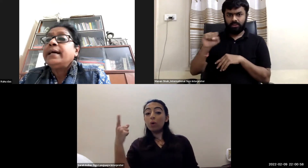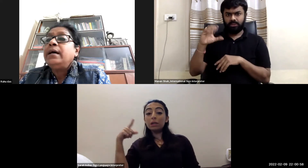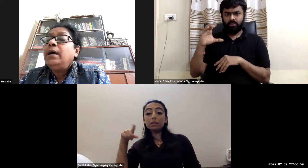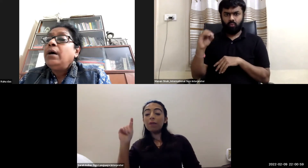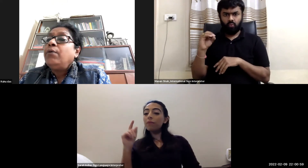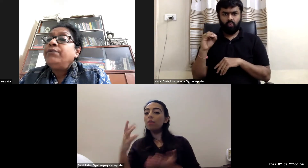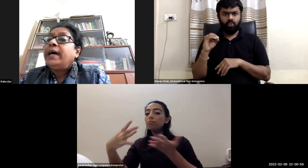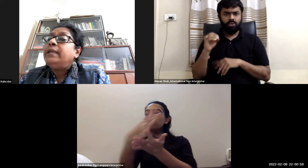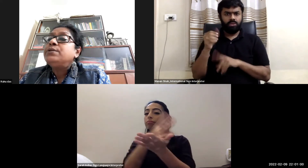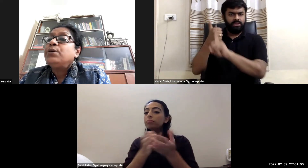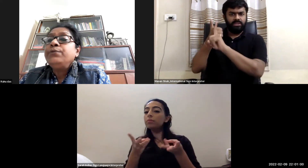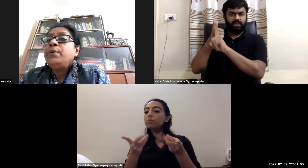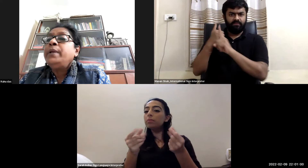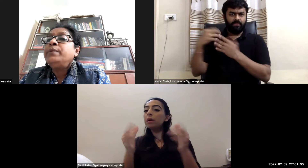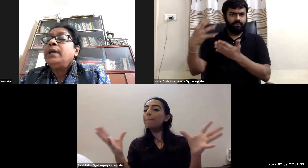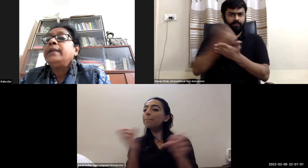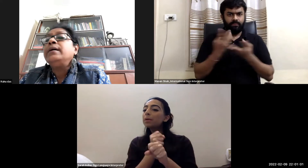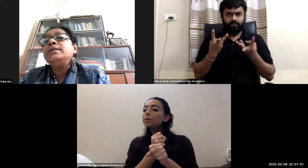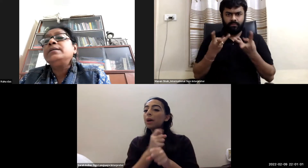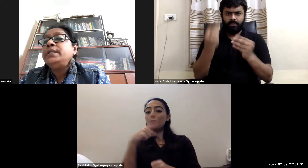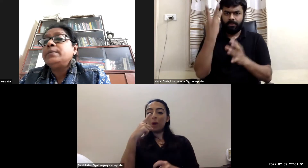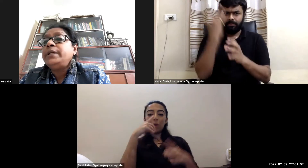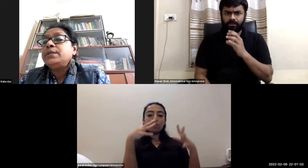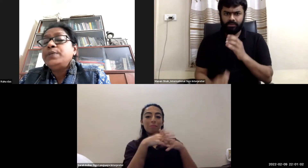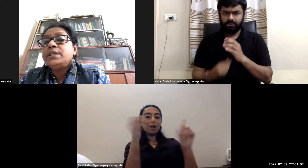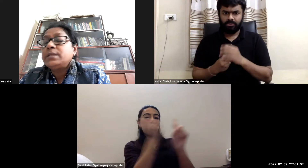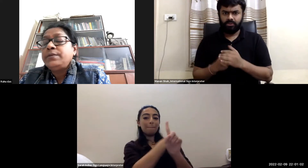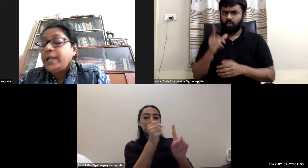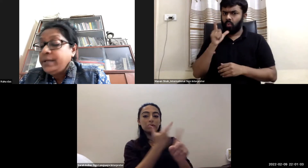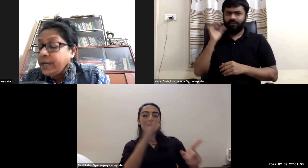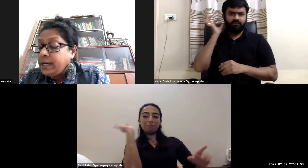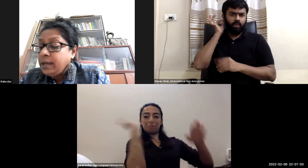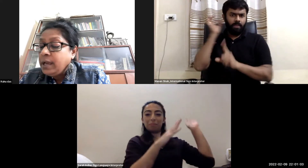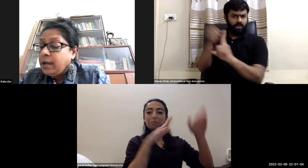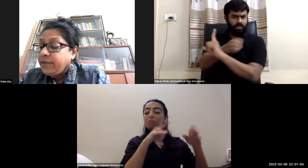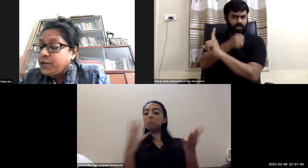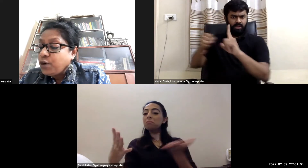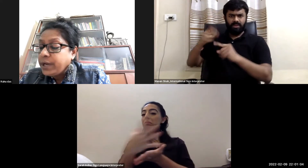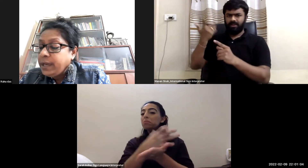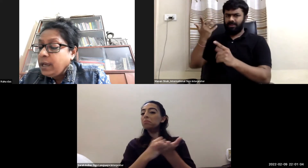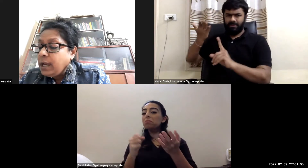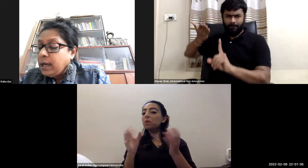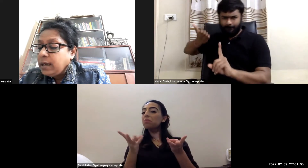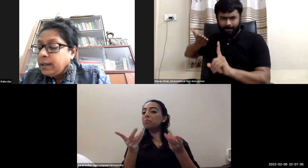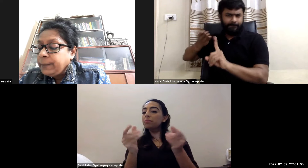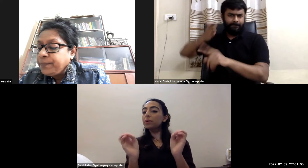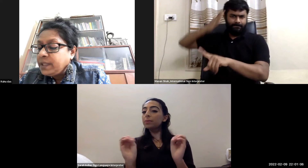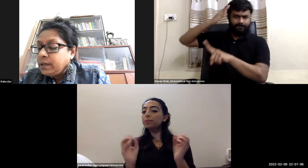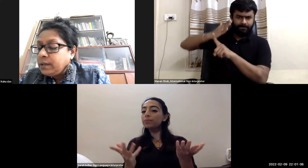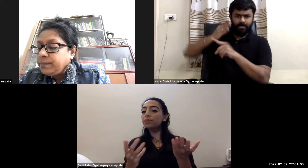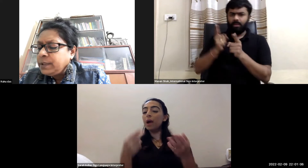any data on violence on women and girls with disabilities, which is really, really very shocking.